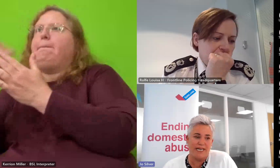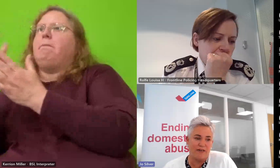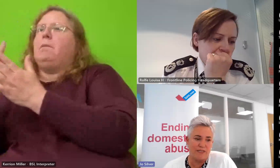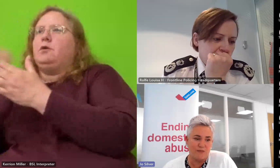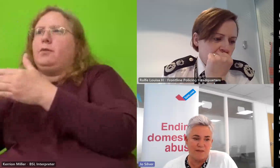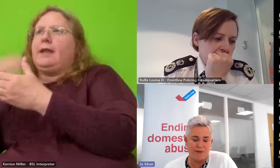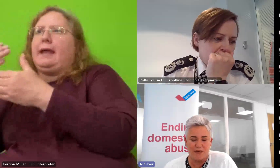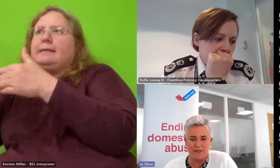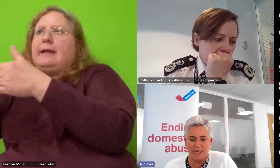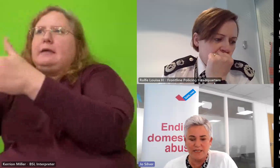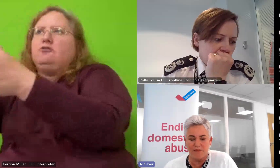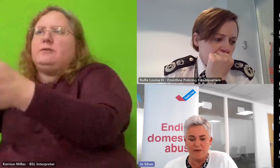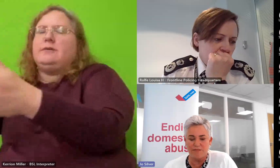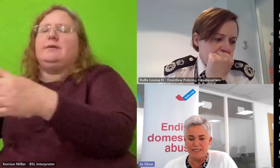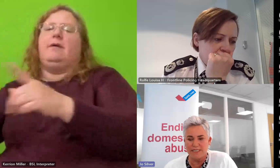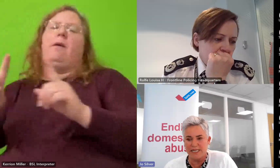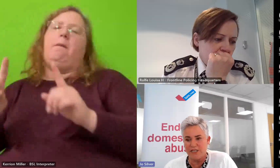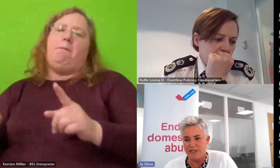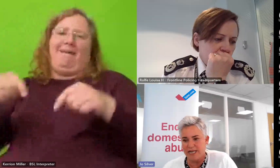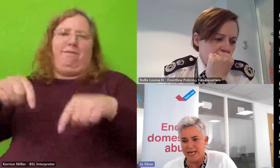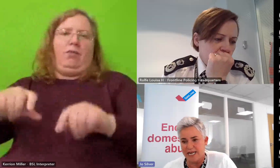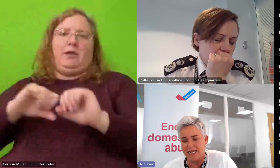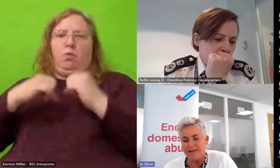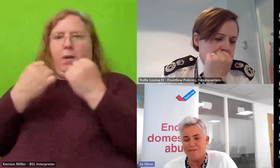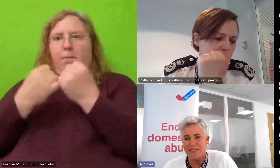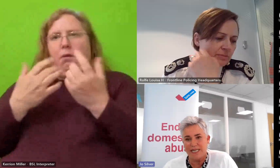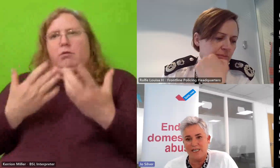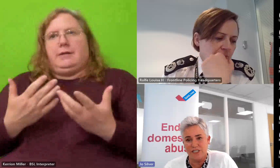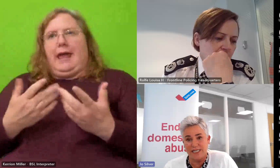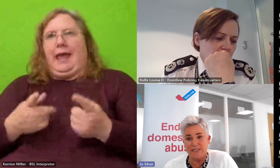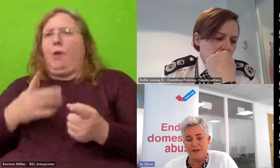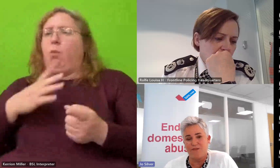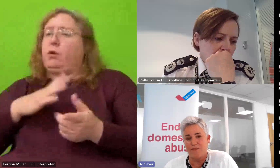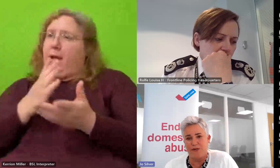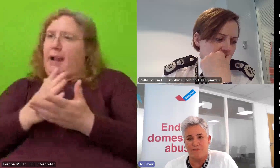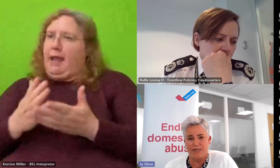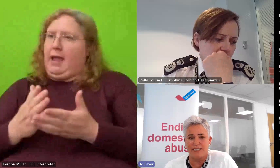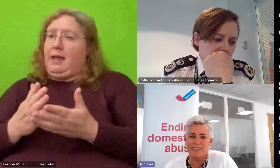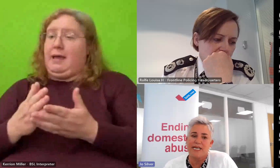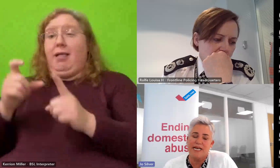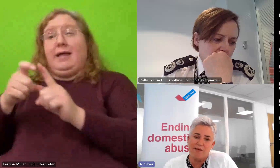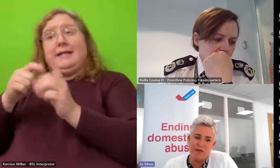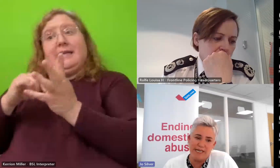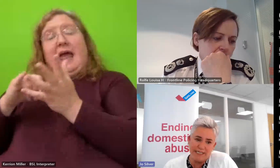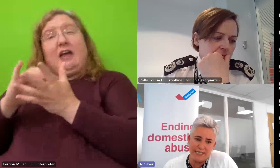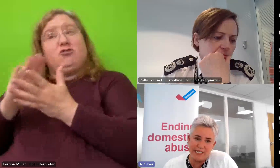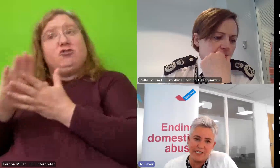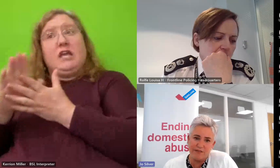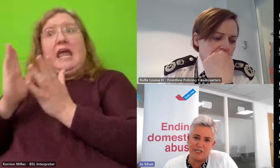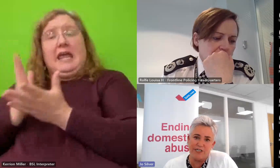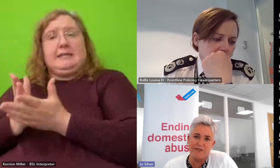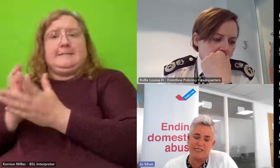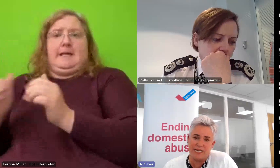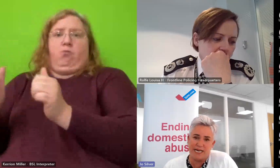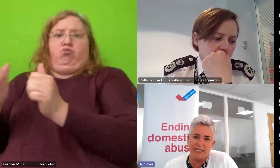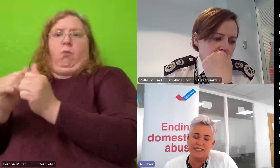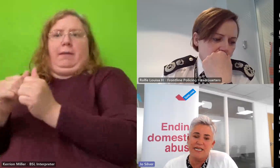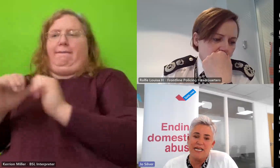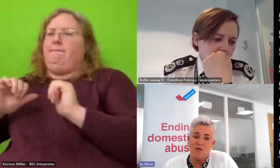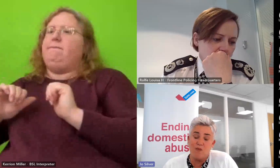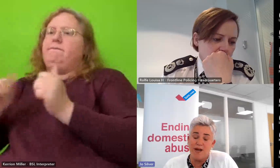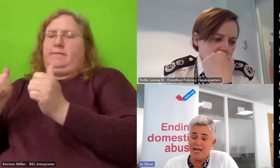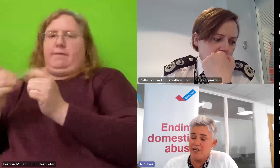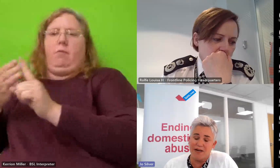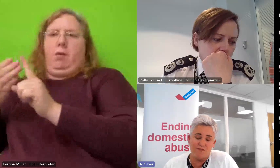wanted to be clear on this webinar that at the moment in the UK, Dash is fit for purpose, and we continue to use